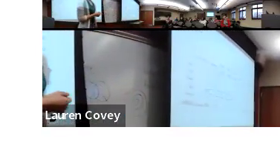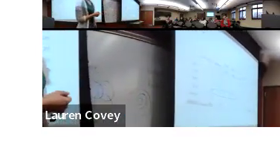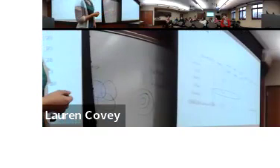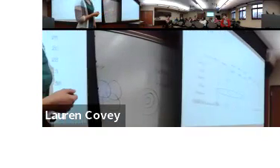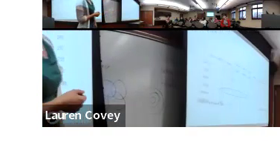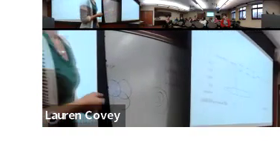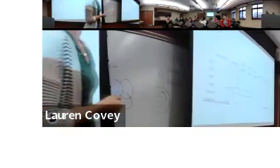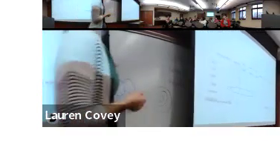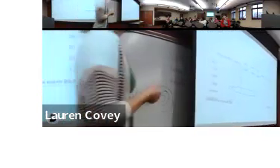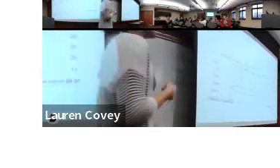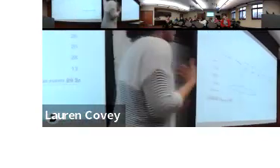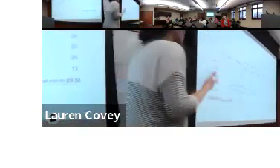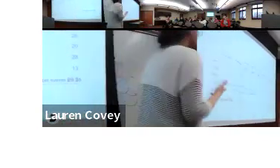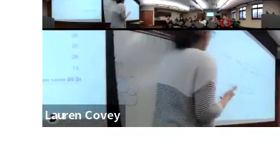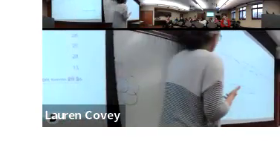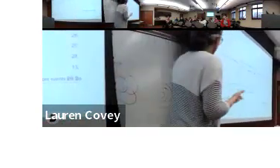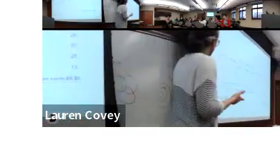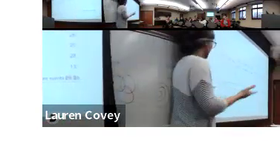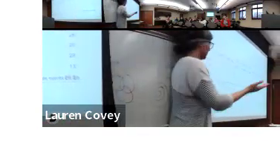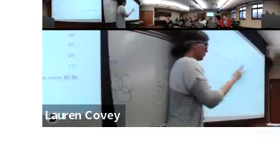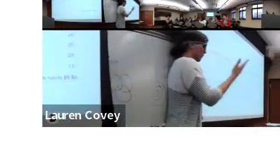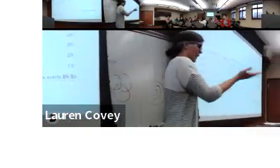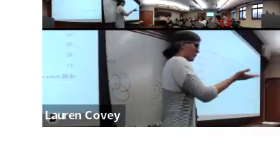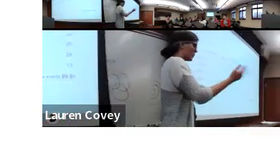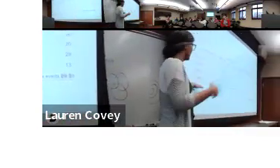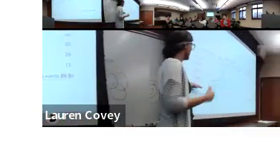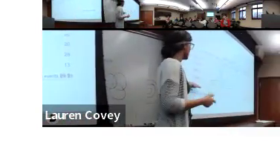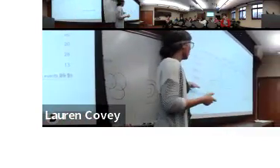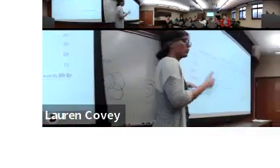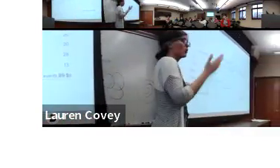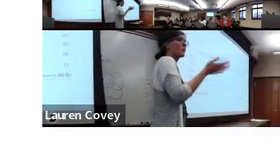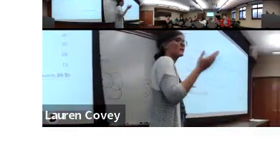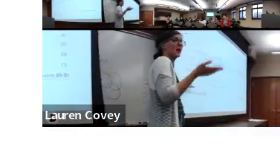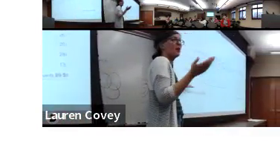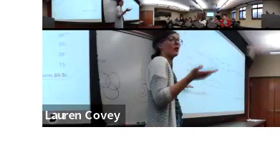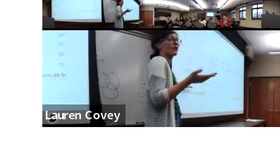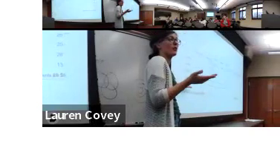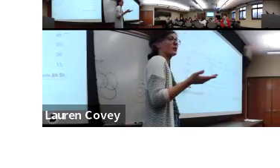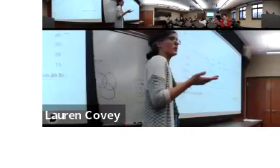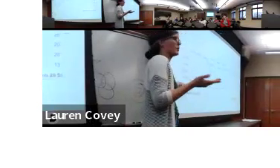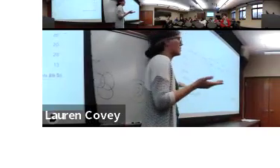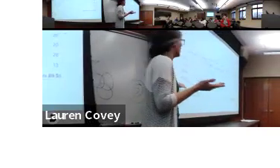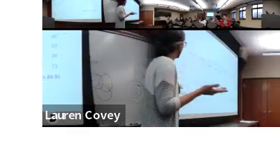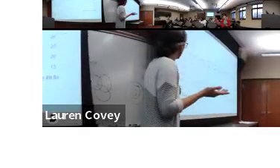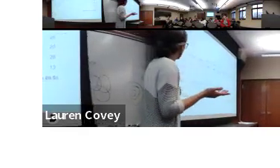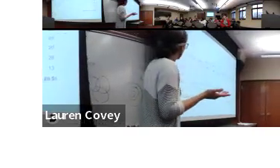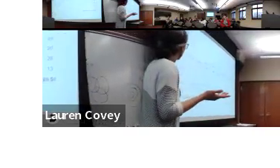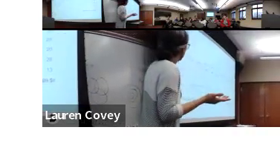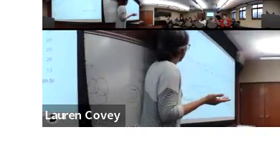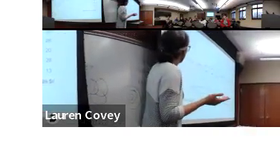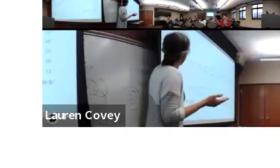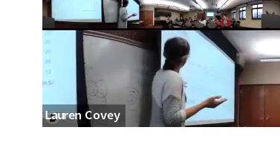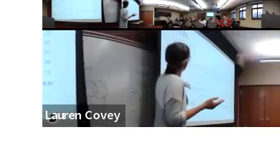story. So if you're the recipient, the addressee of this story, you're missing a lot of content here that's not being